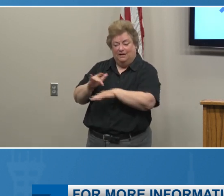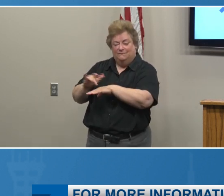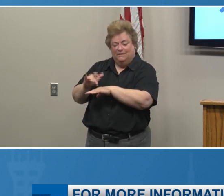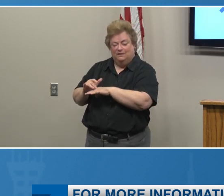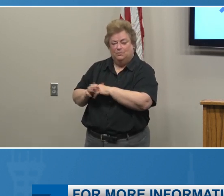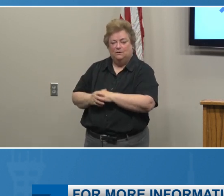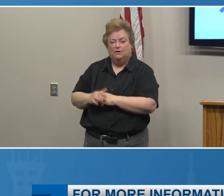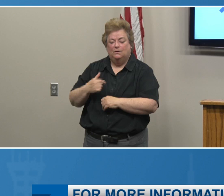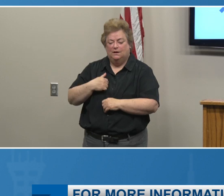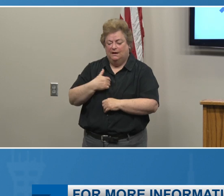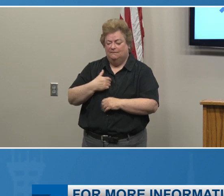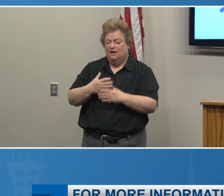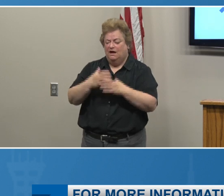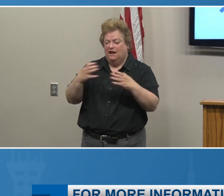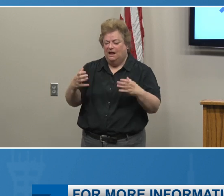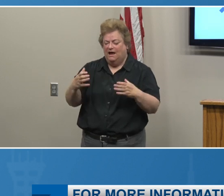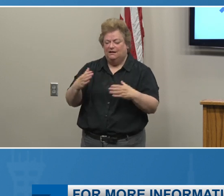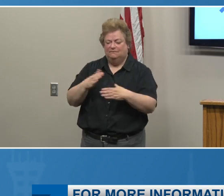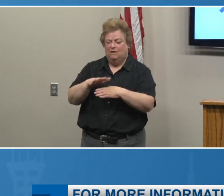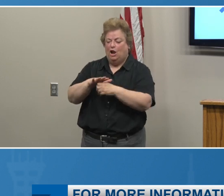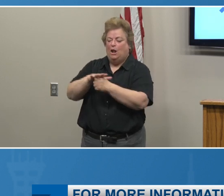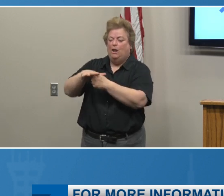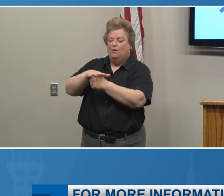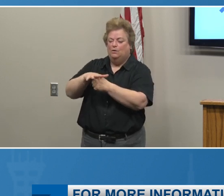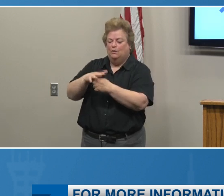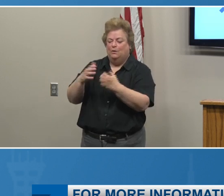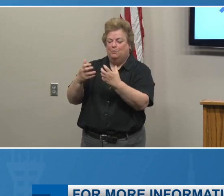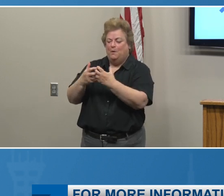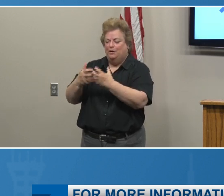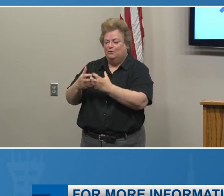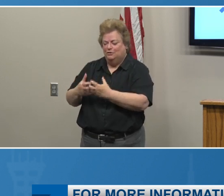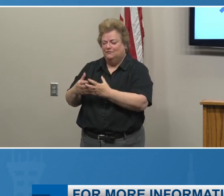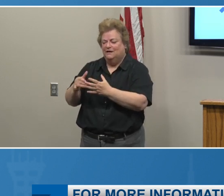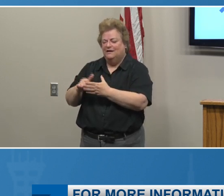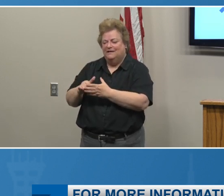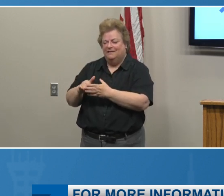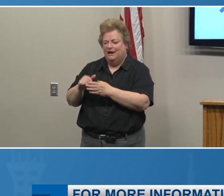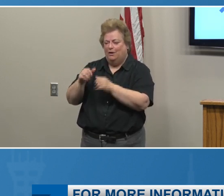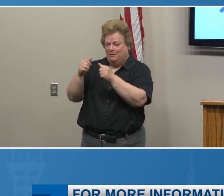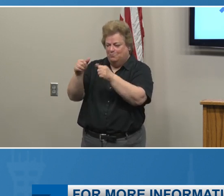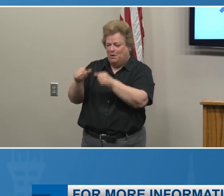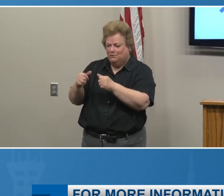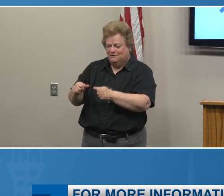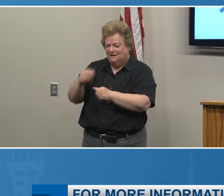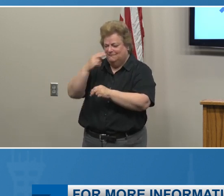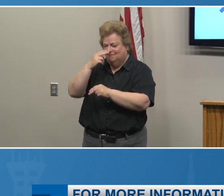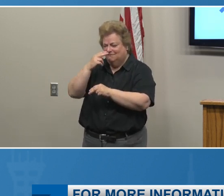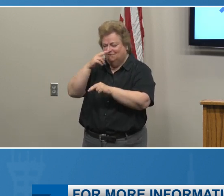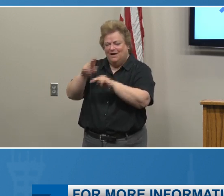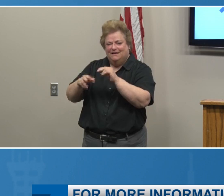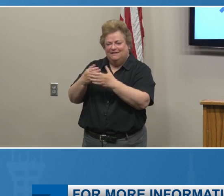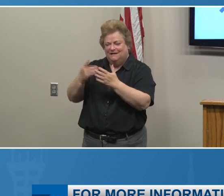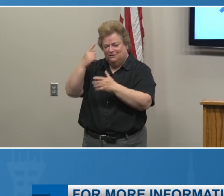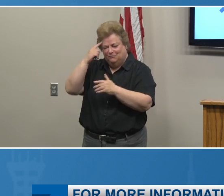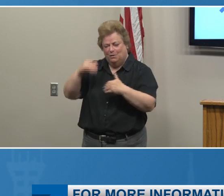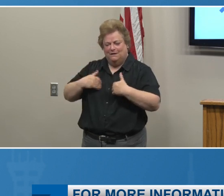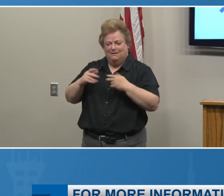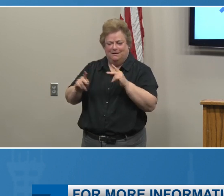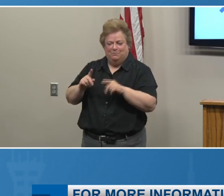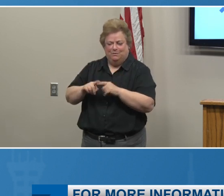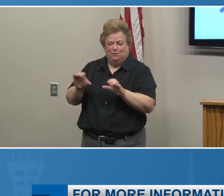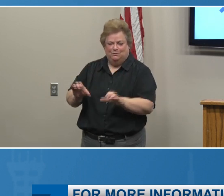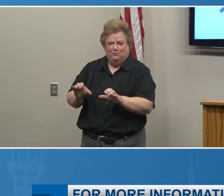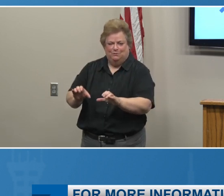local partners that are posting lots of really fun things for young people to do